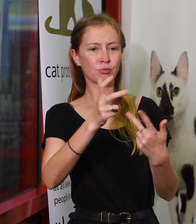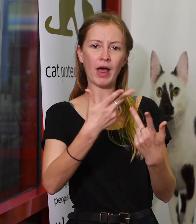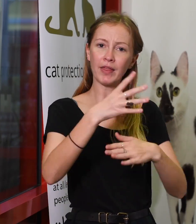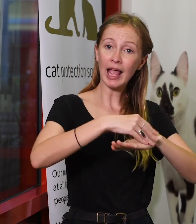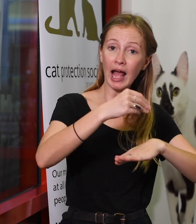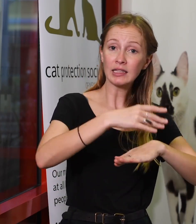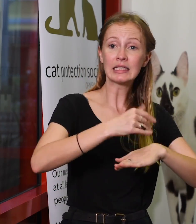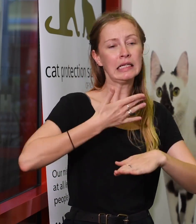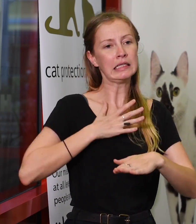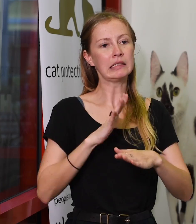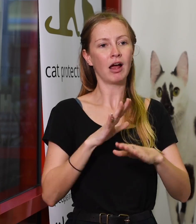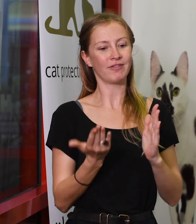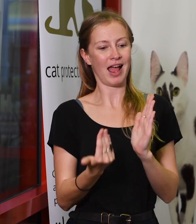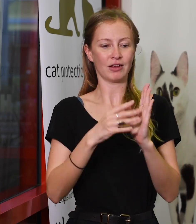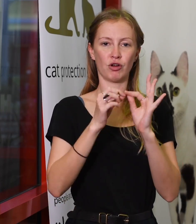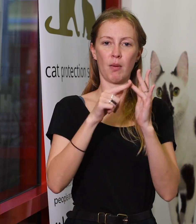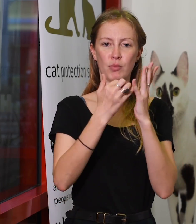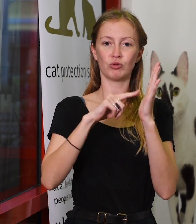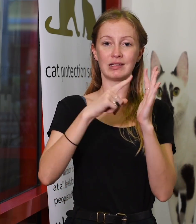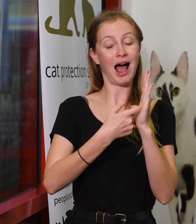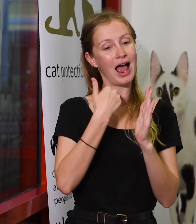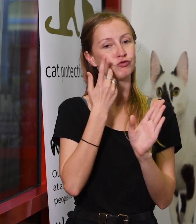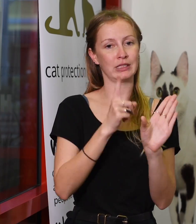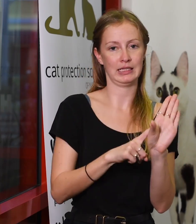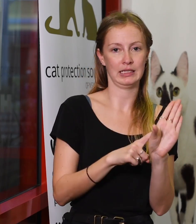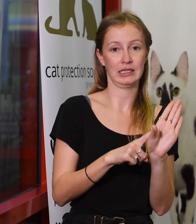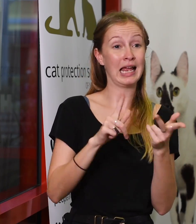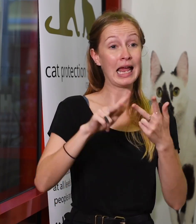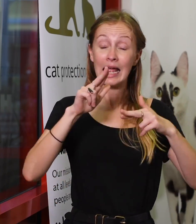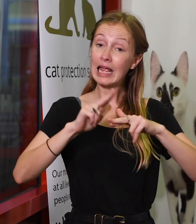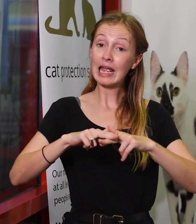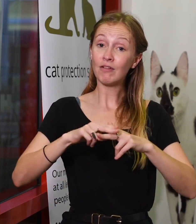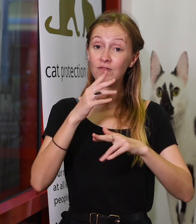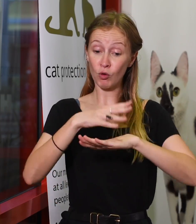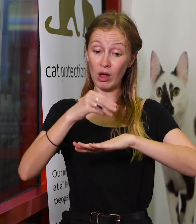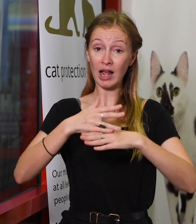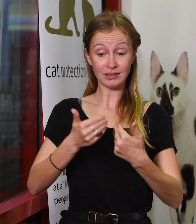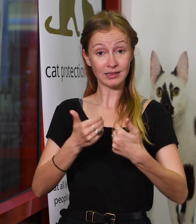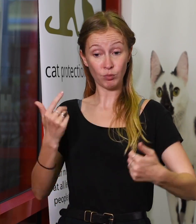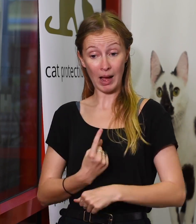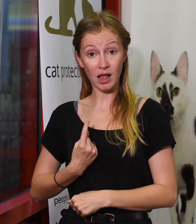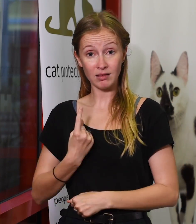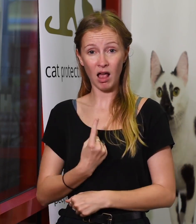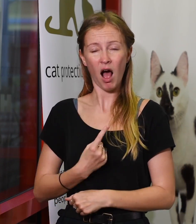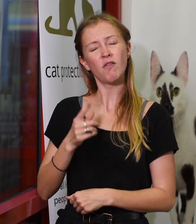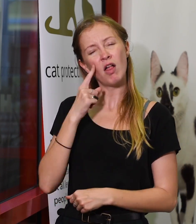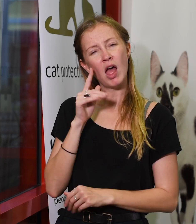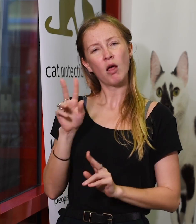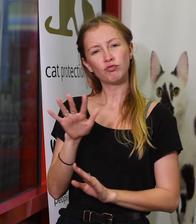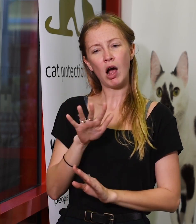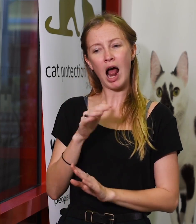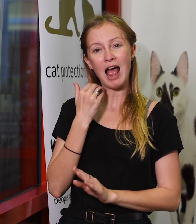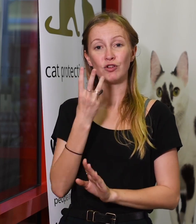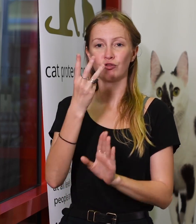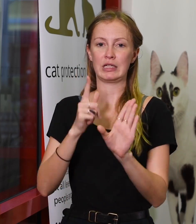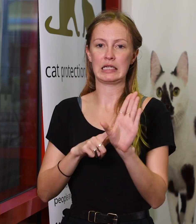then it needs to have a booster every year. If your cat is not socialising or boarding, then it needs to have a booster every 3 years.